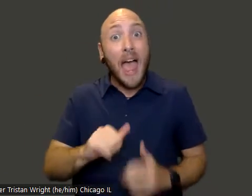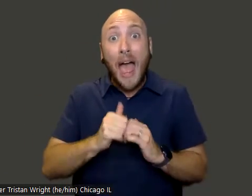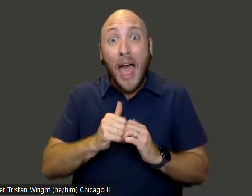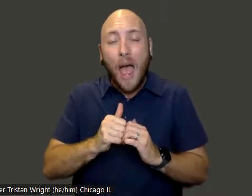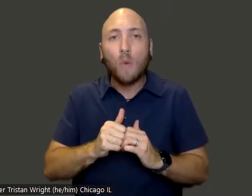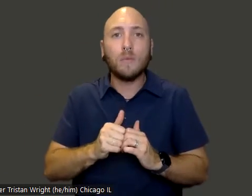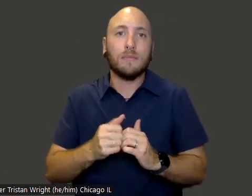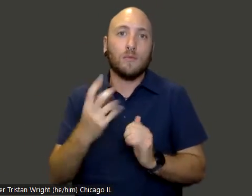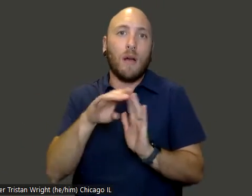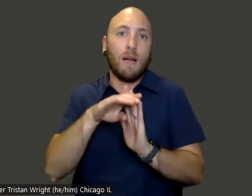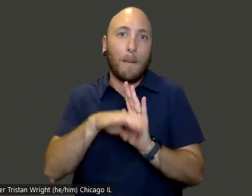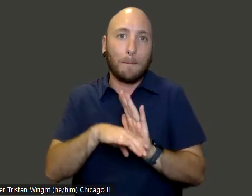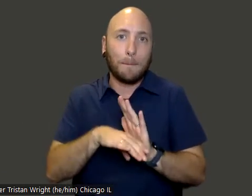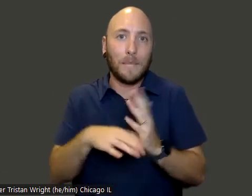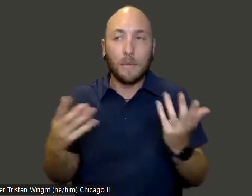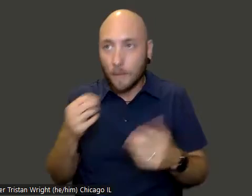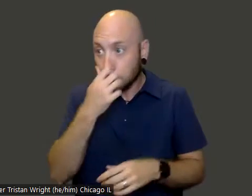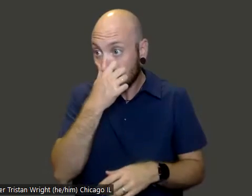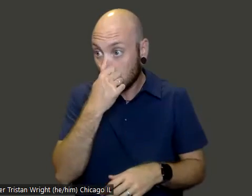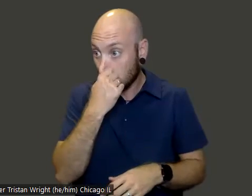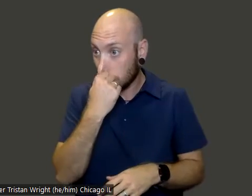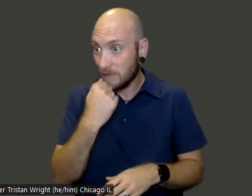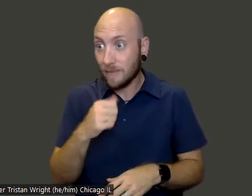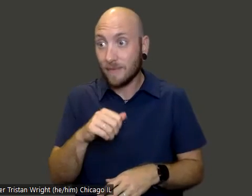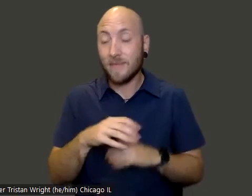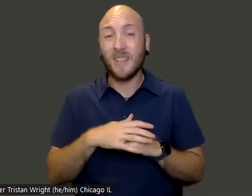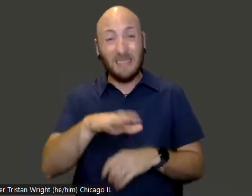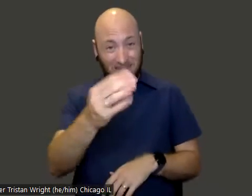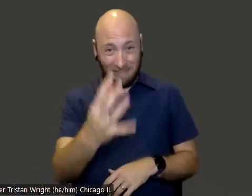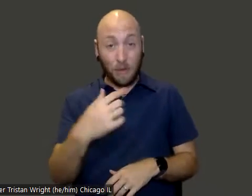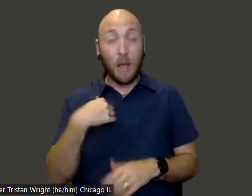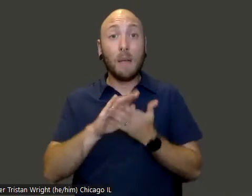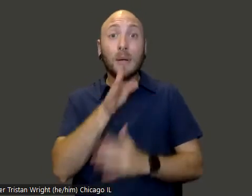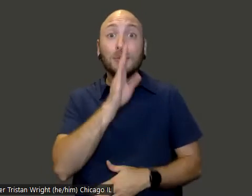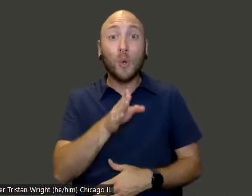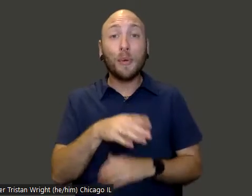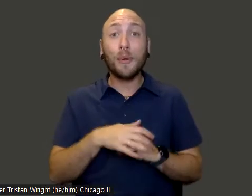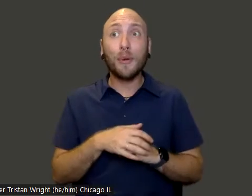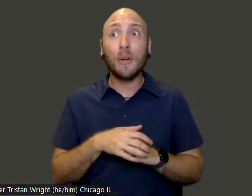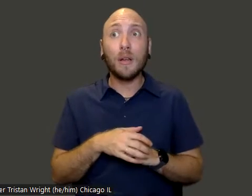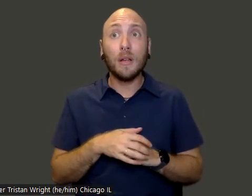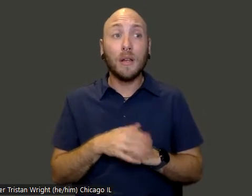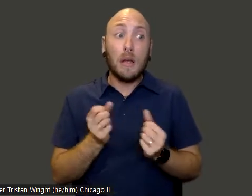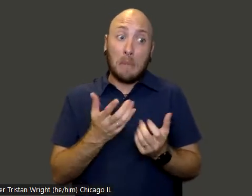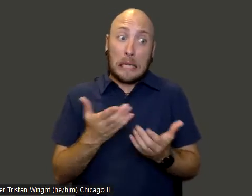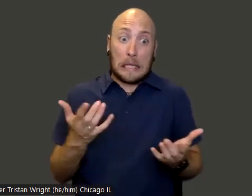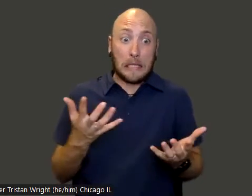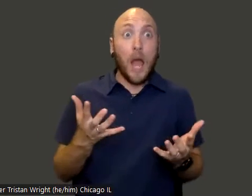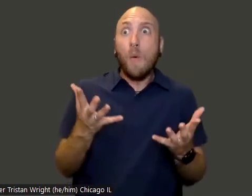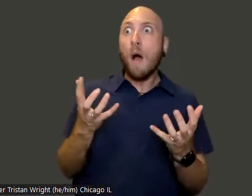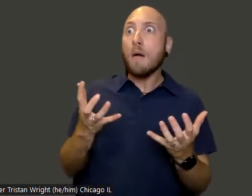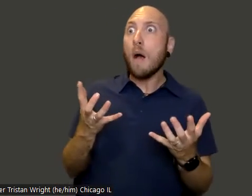got a bunch of things I didn't want, and a lot of things didn't go my way. I didn't get back together with my kid's mom. Um,